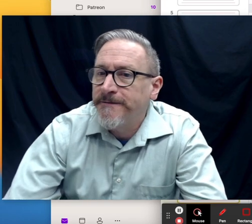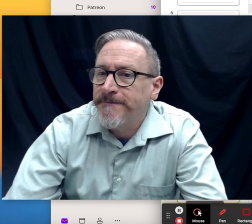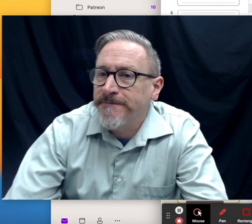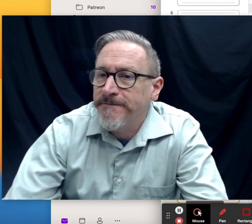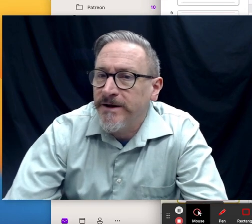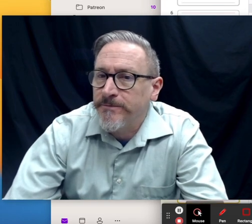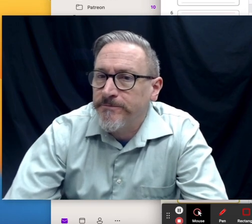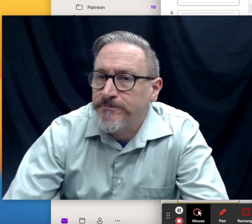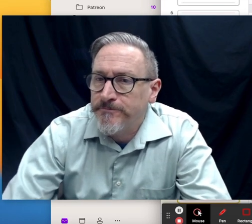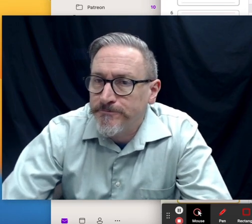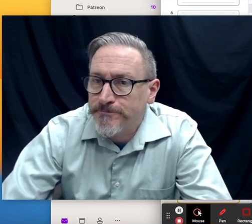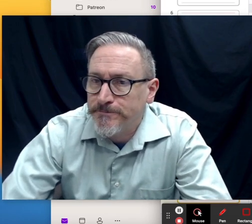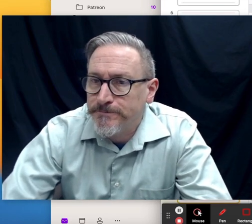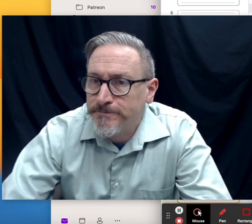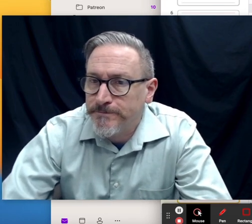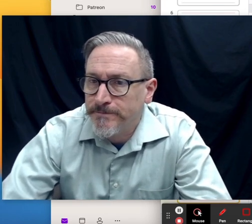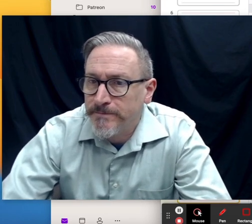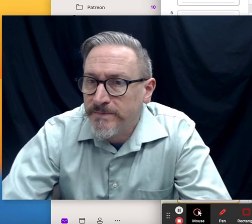There.